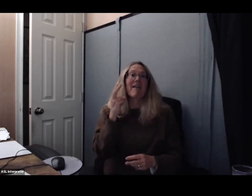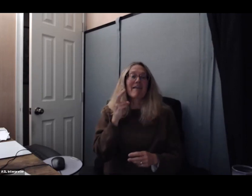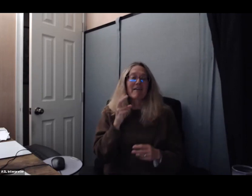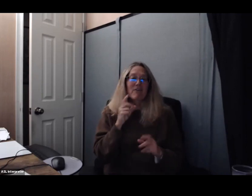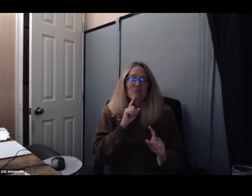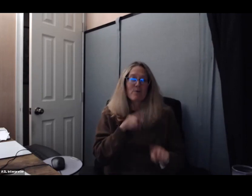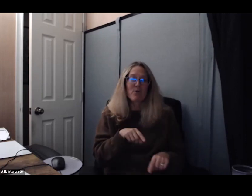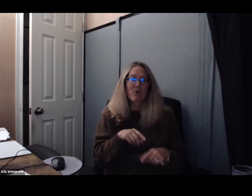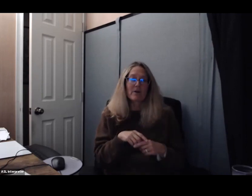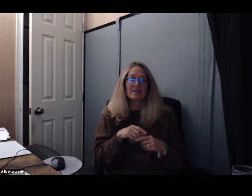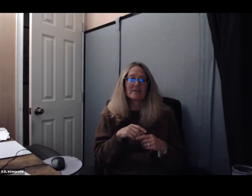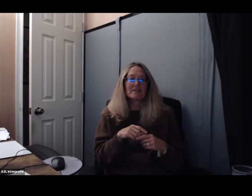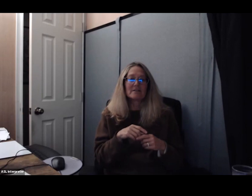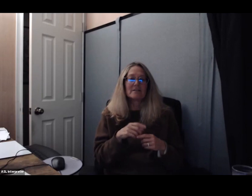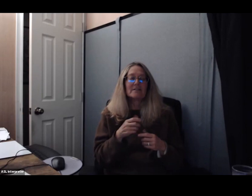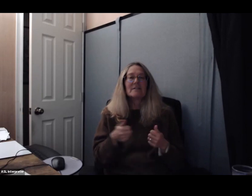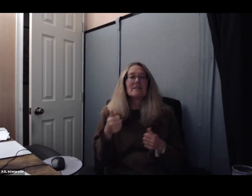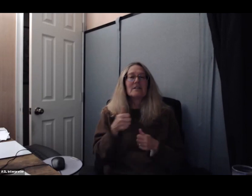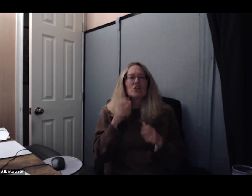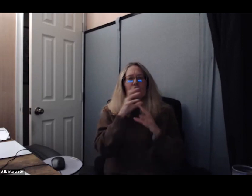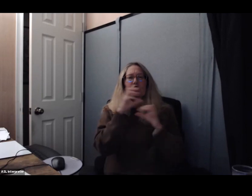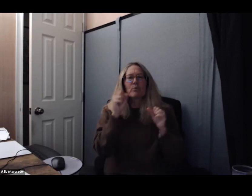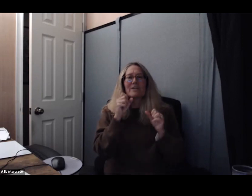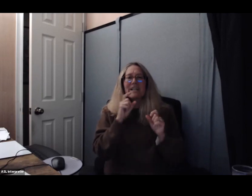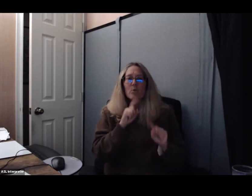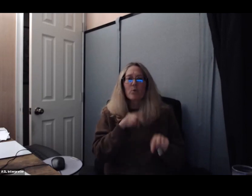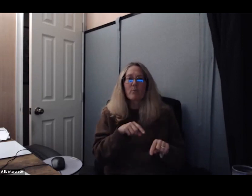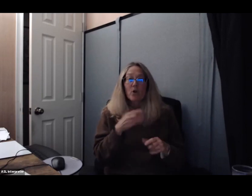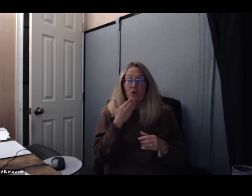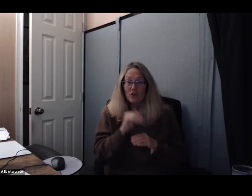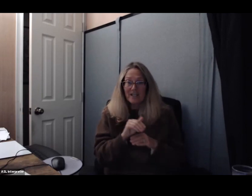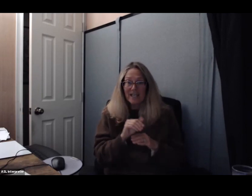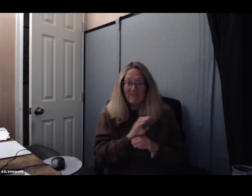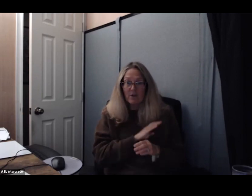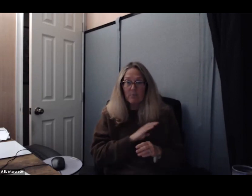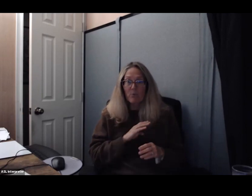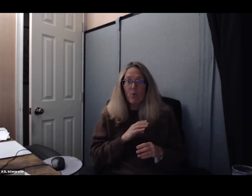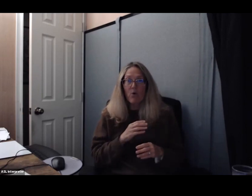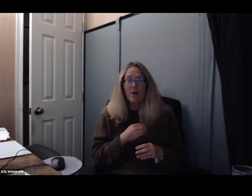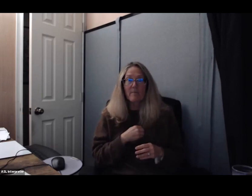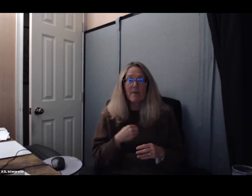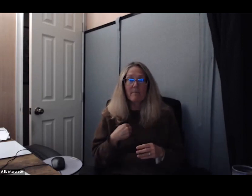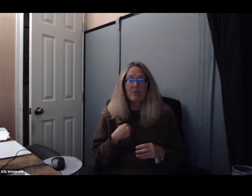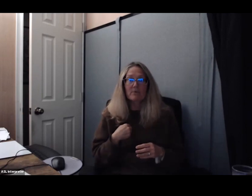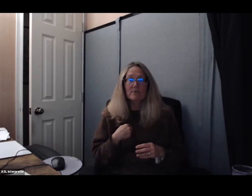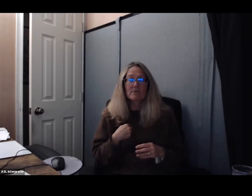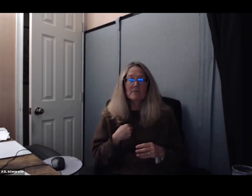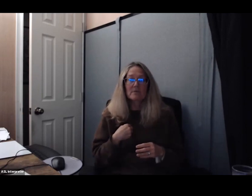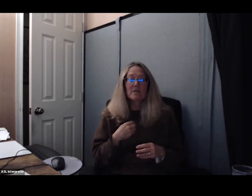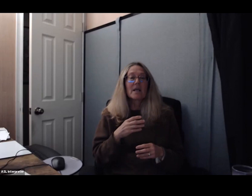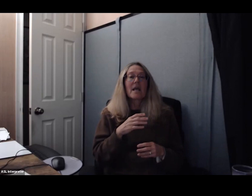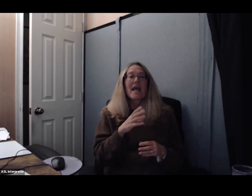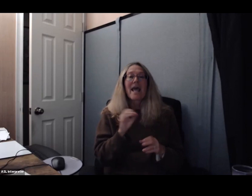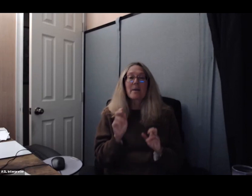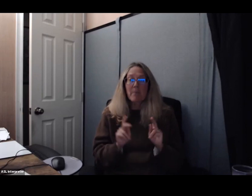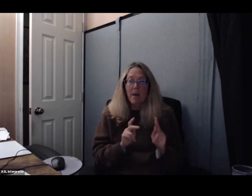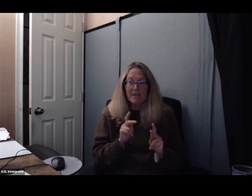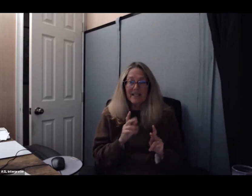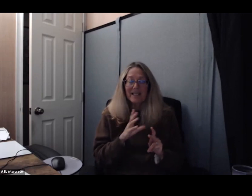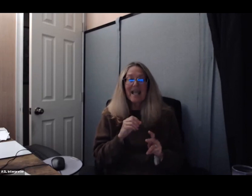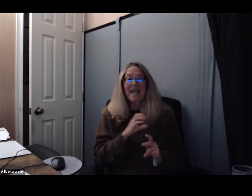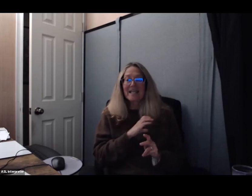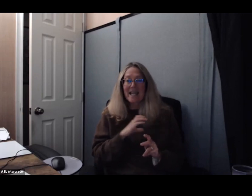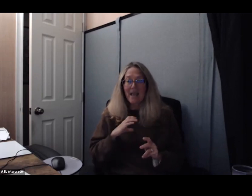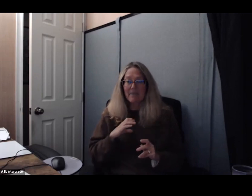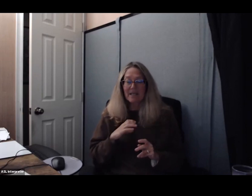much. Now we'll move to the superintendent's report. Good evening, board members, members of the public, and our